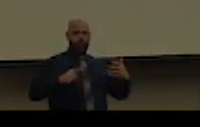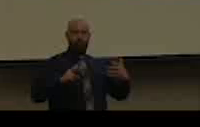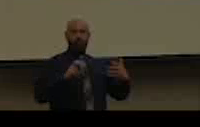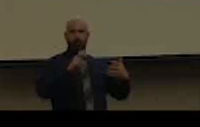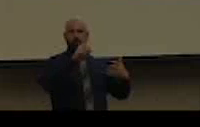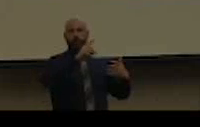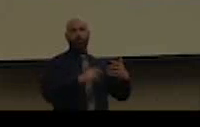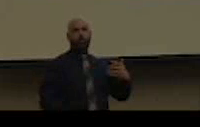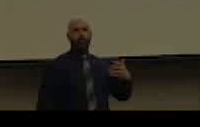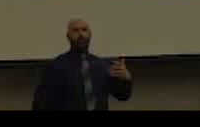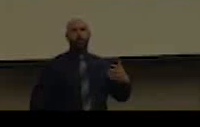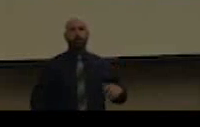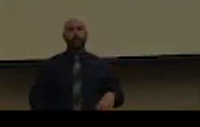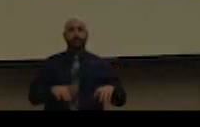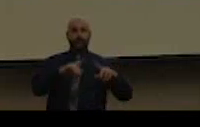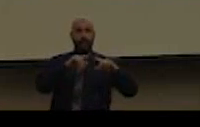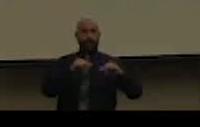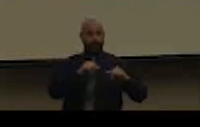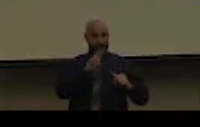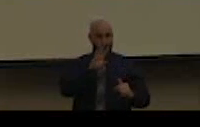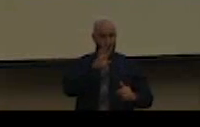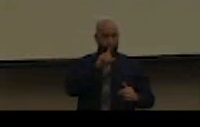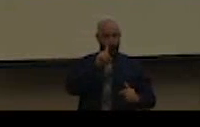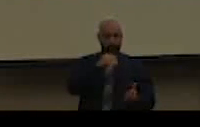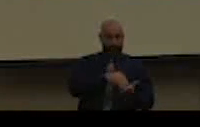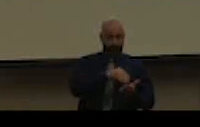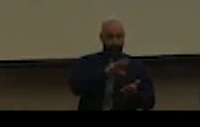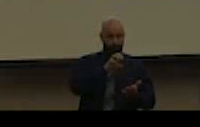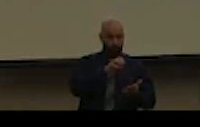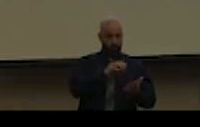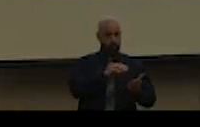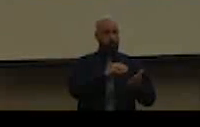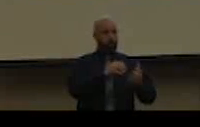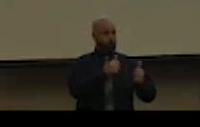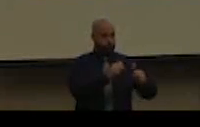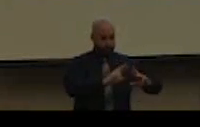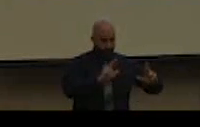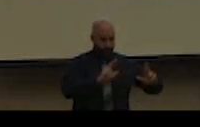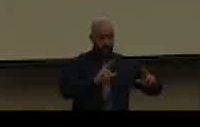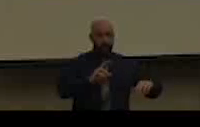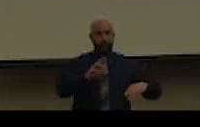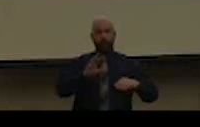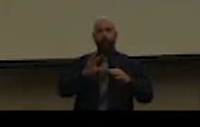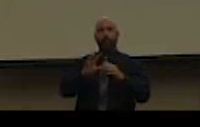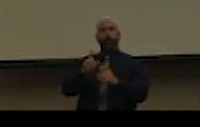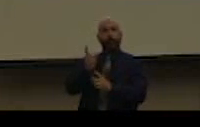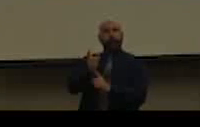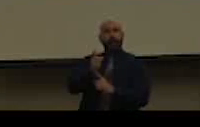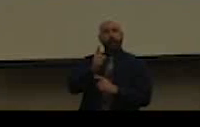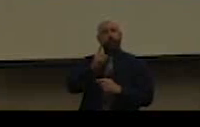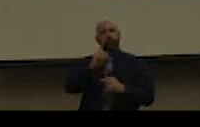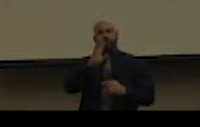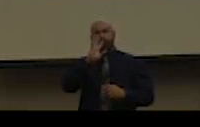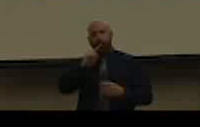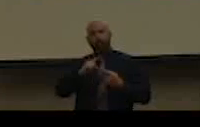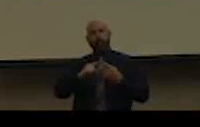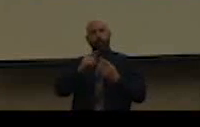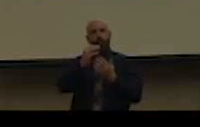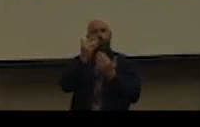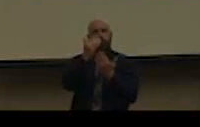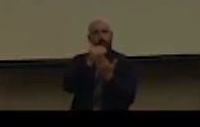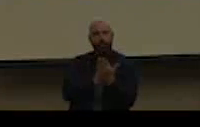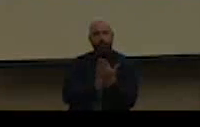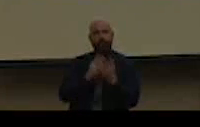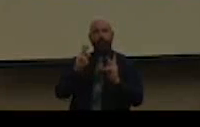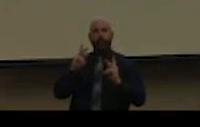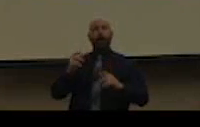children cleared, the minute you start talking about the wait list, people are reminded that this is a thing that's available, and they realize that